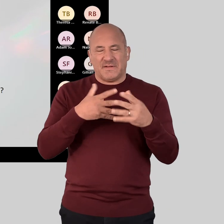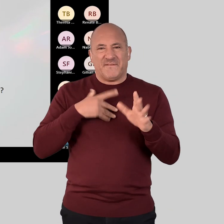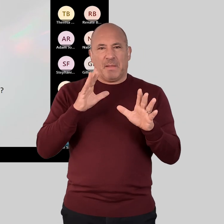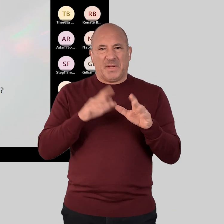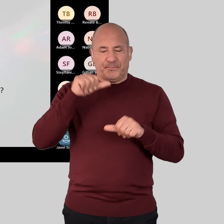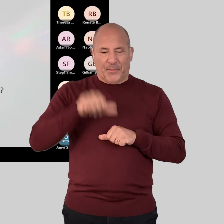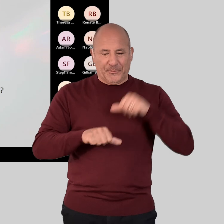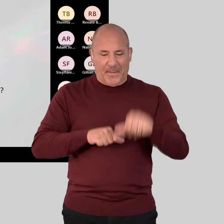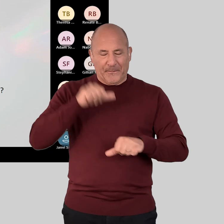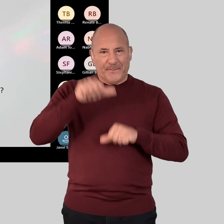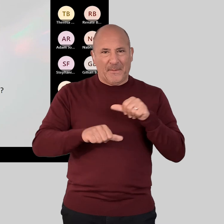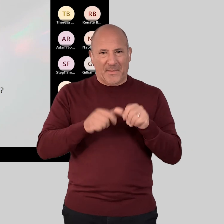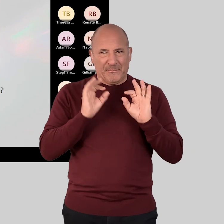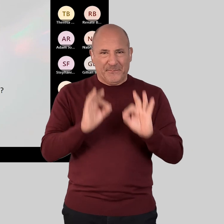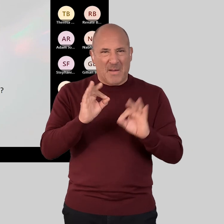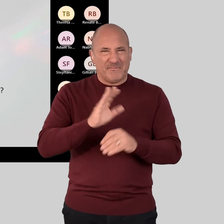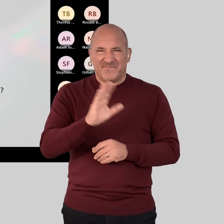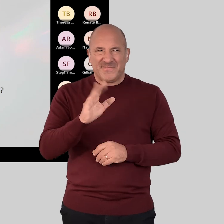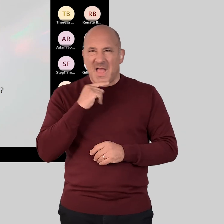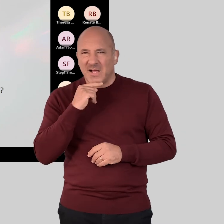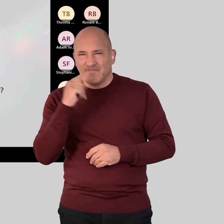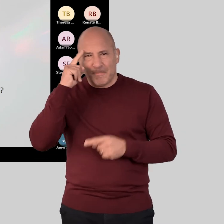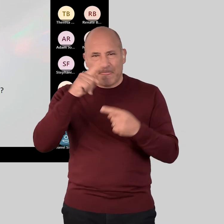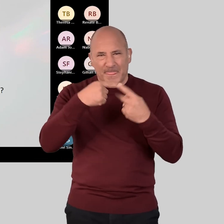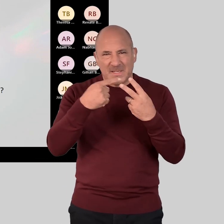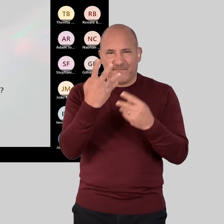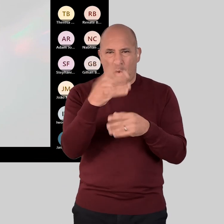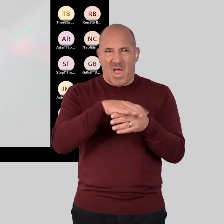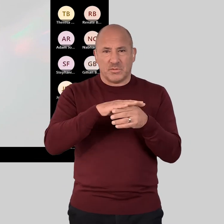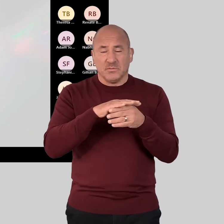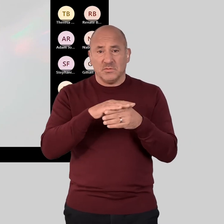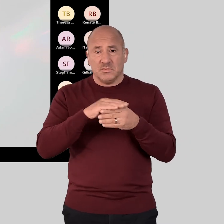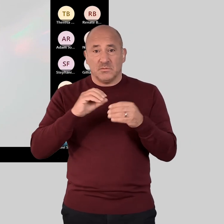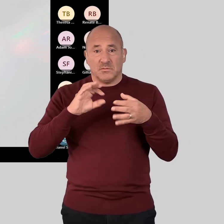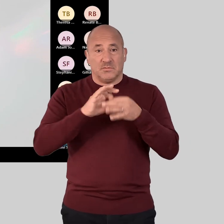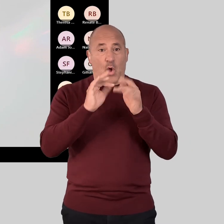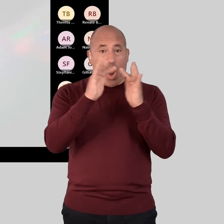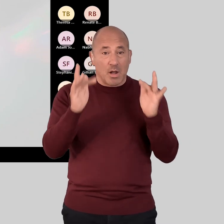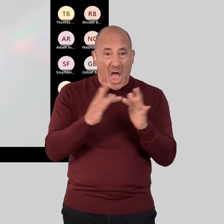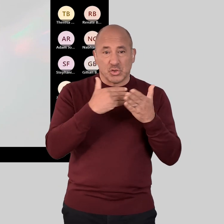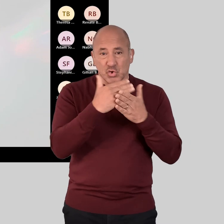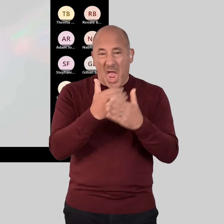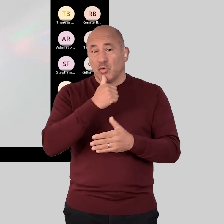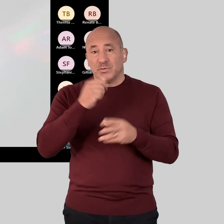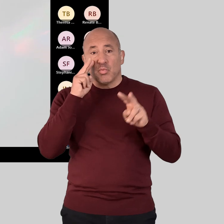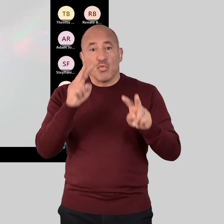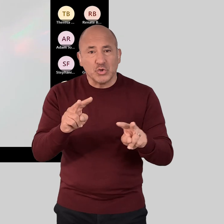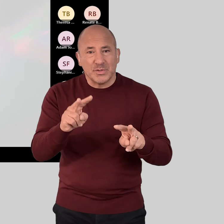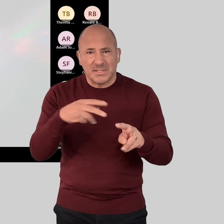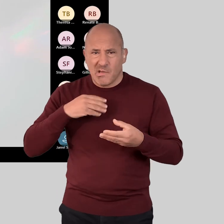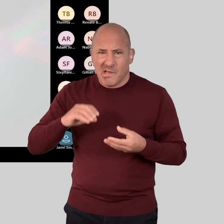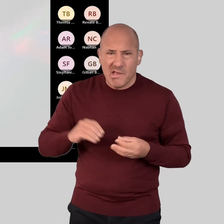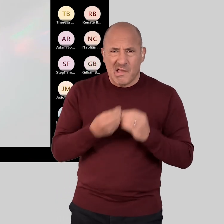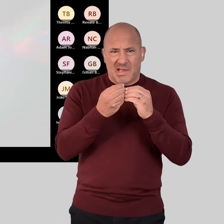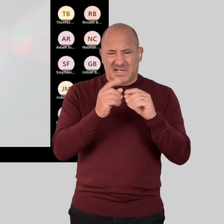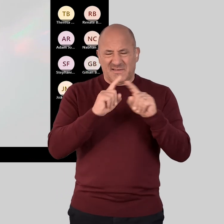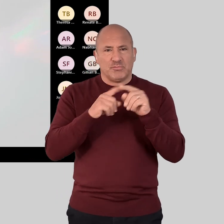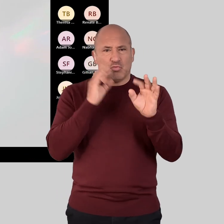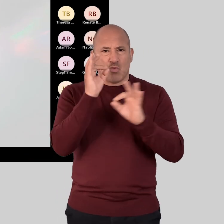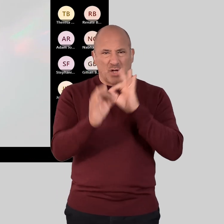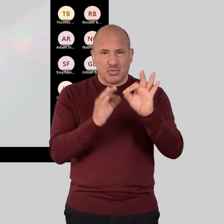feels a bit didactic, but a series of kind of things to think about through across 4 areas. So making work for online,